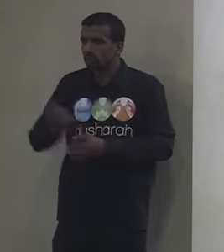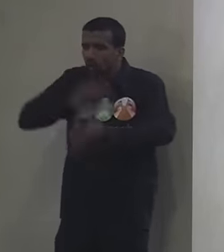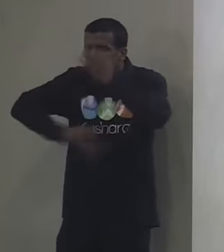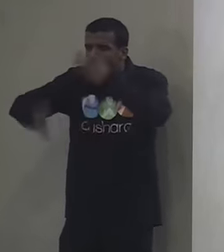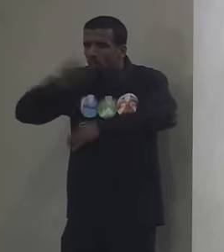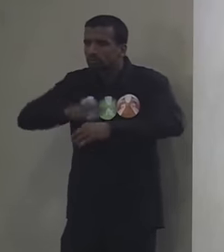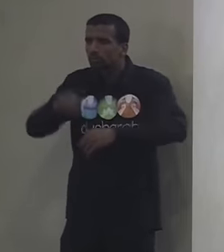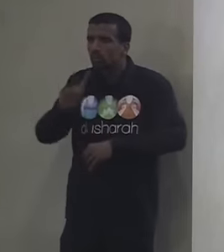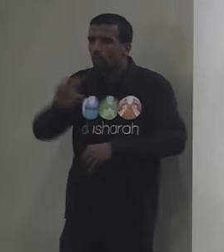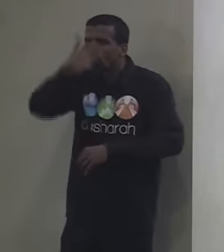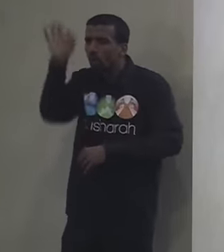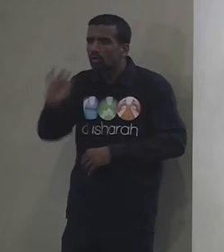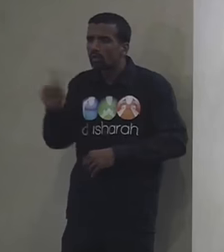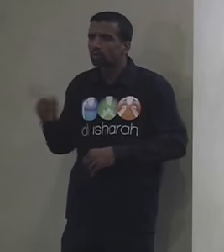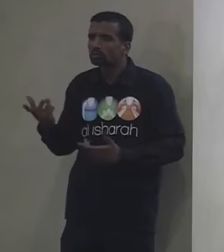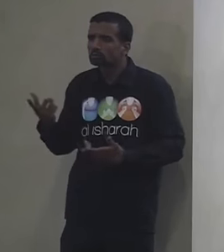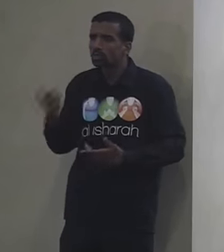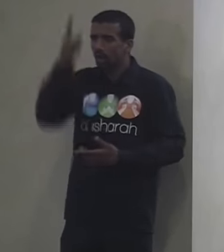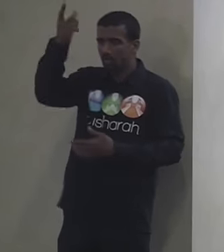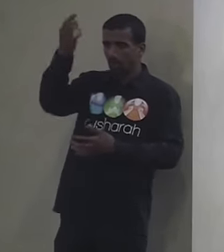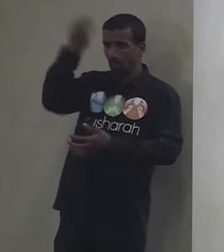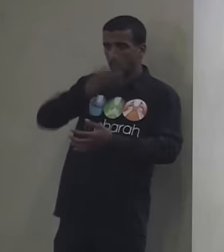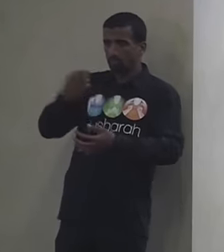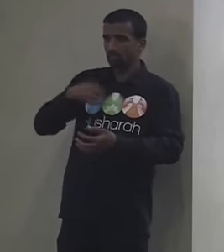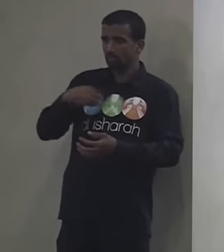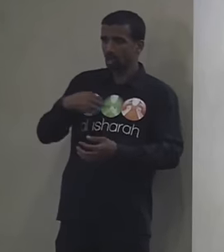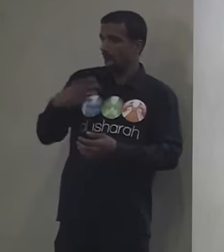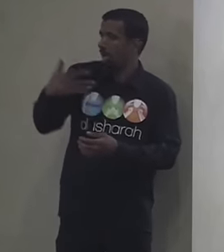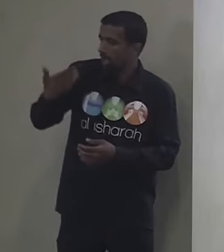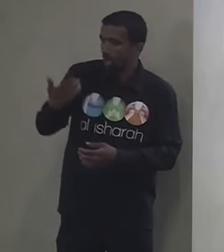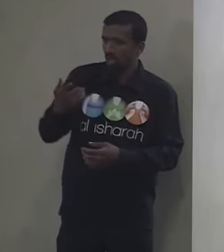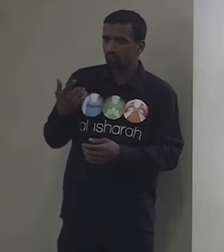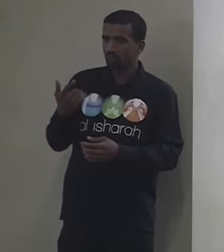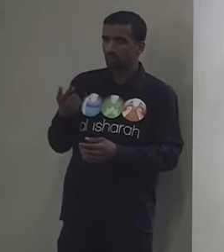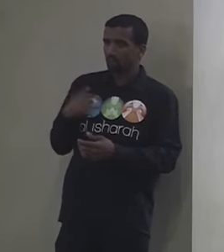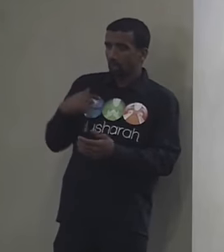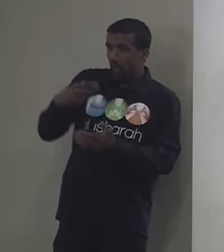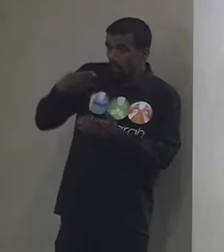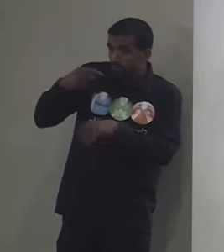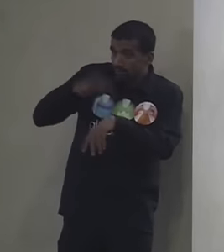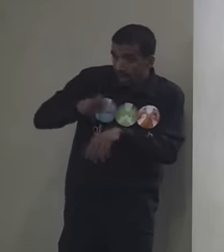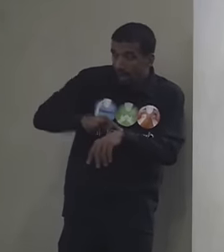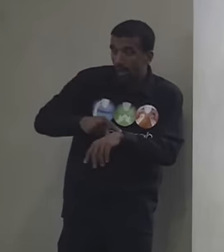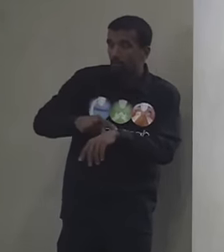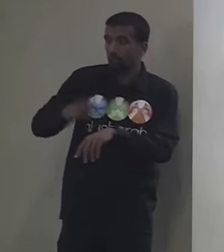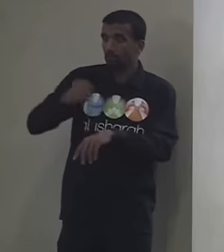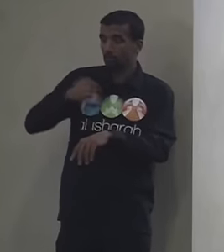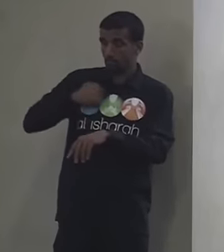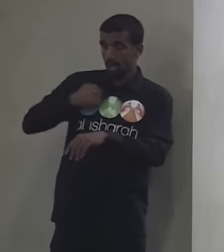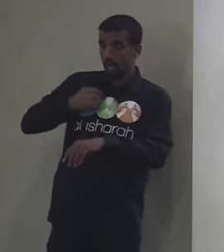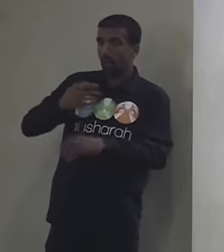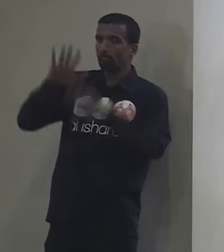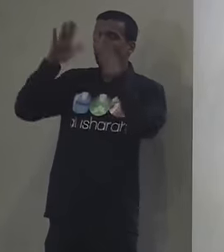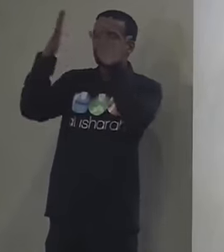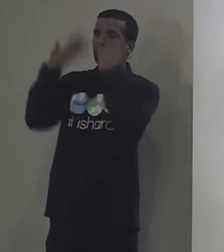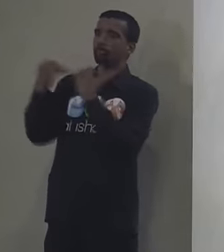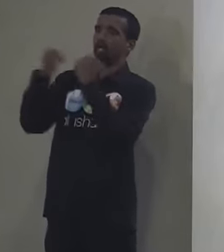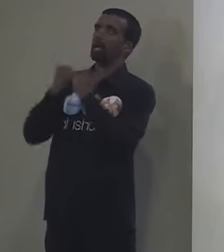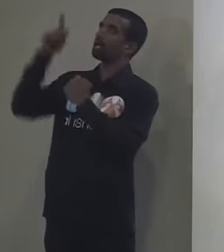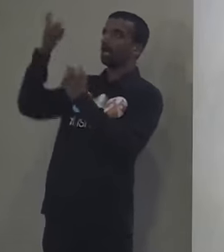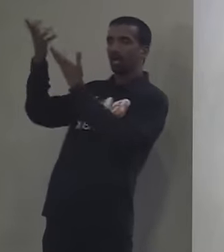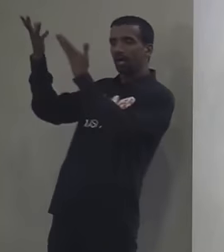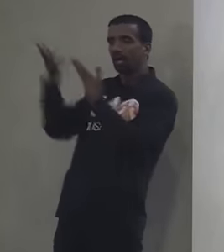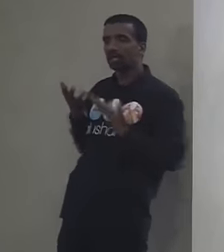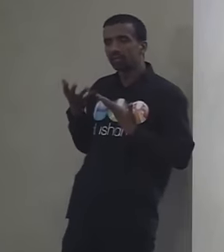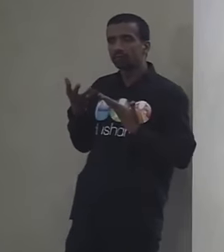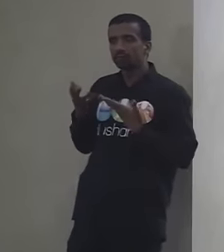questioned about the constant luxury that you lived in. The word na'im comes from the word ni'mah. Ni'mah, it